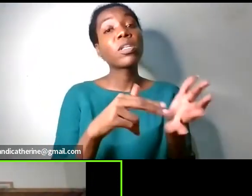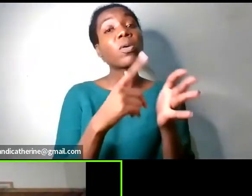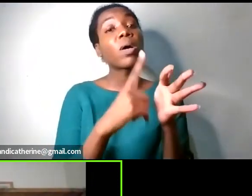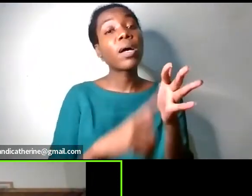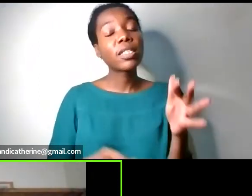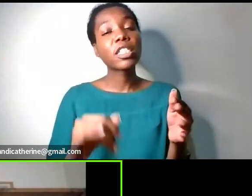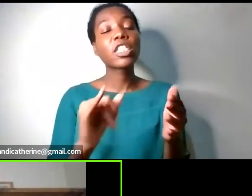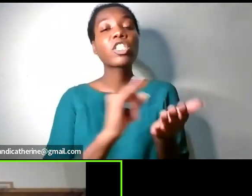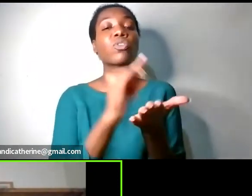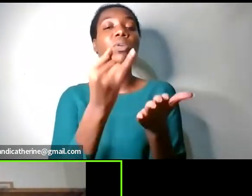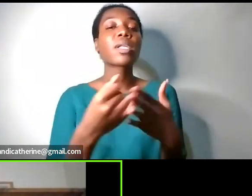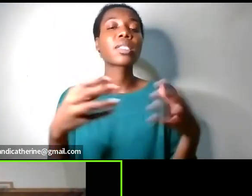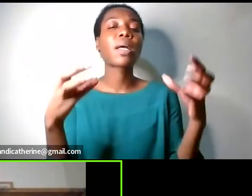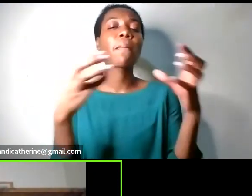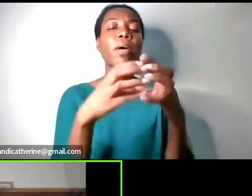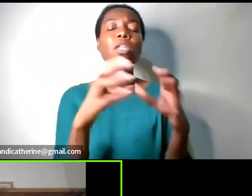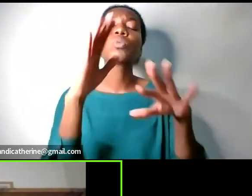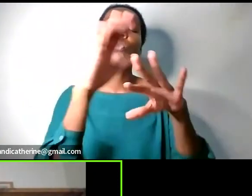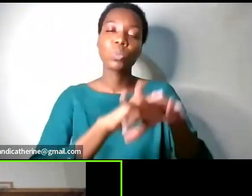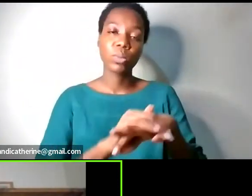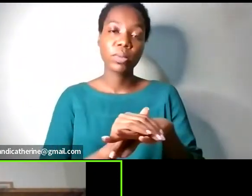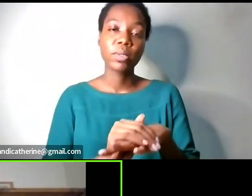they come. I